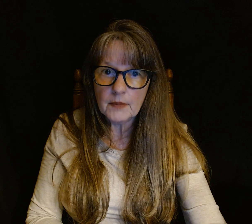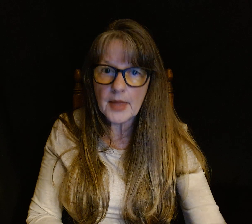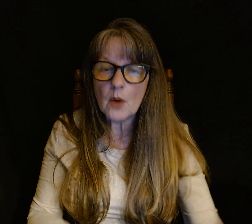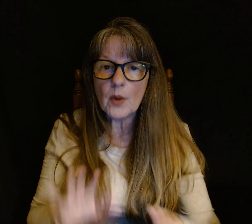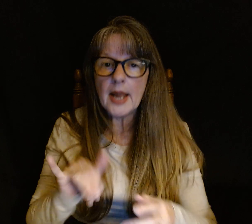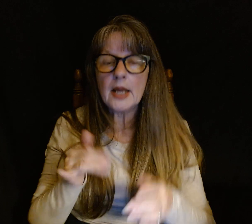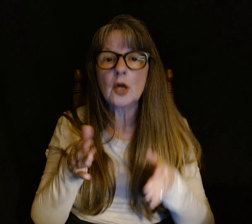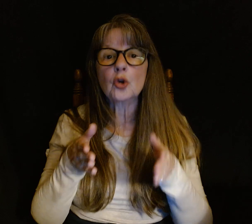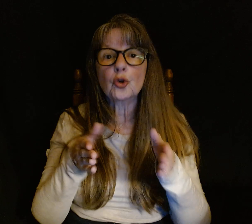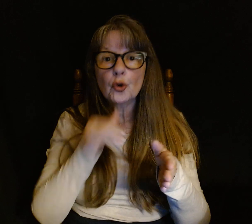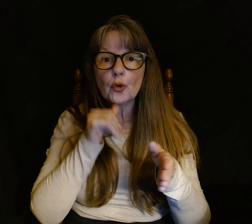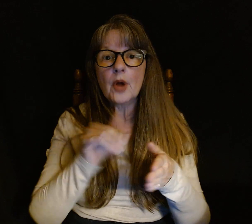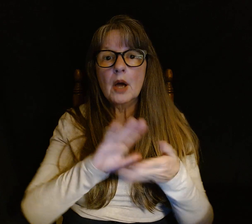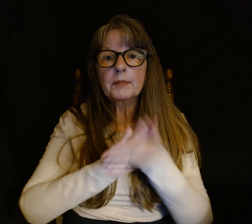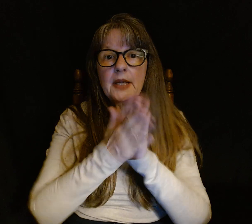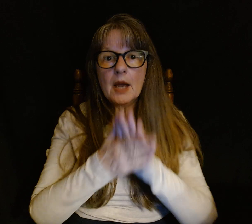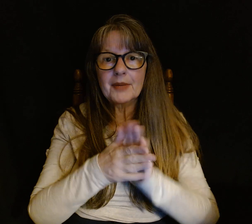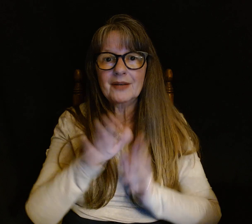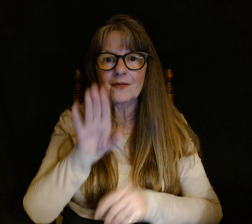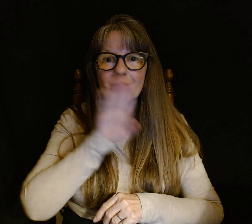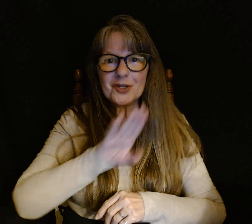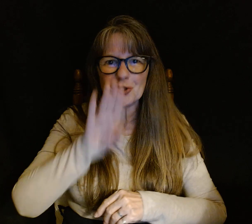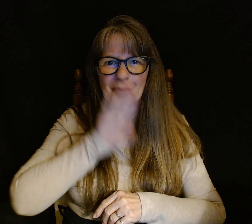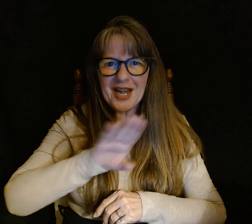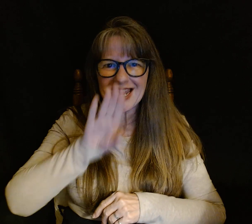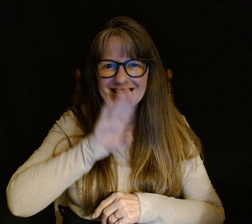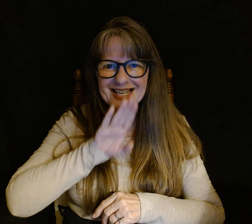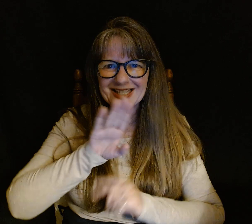that way, you're not becoming frustrated.